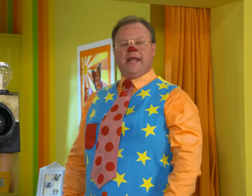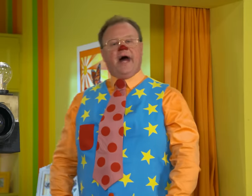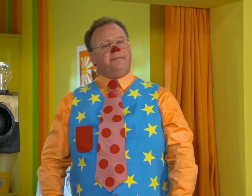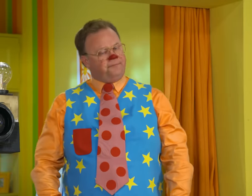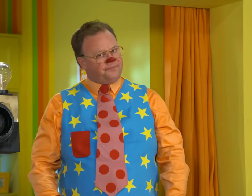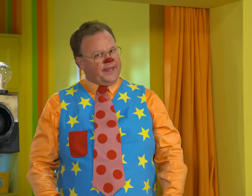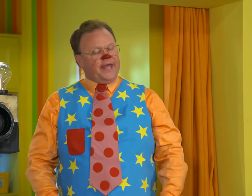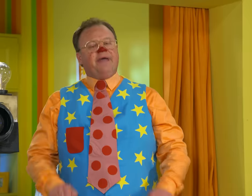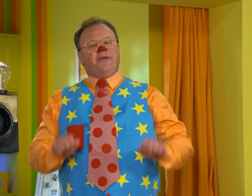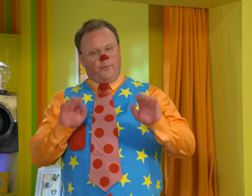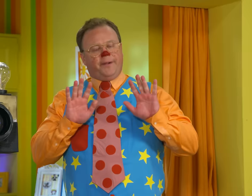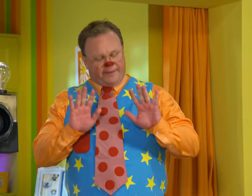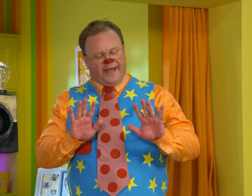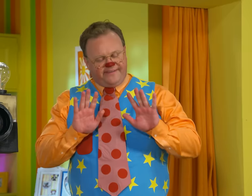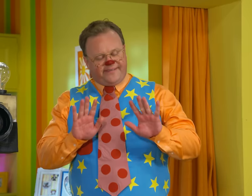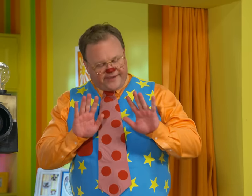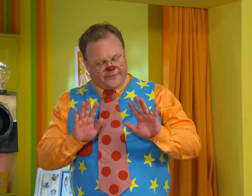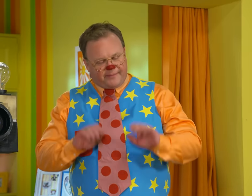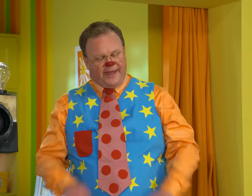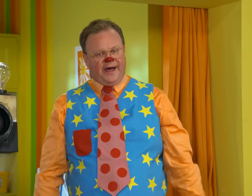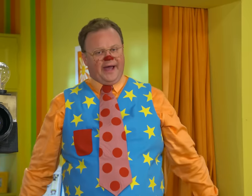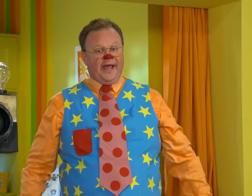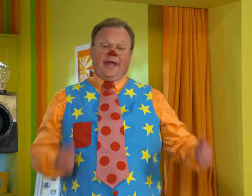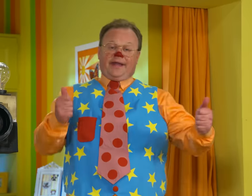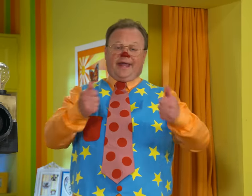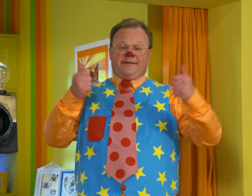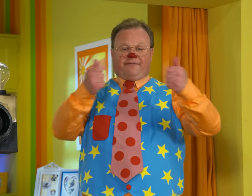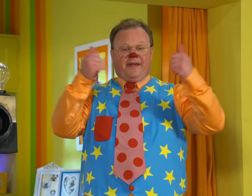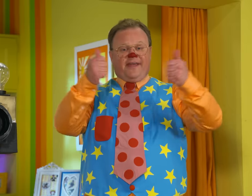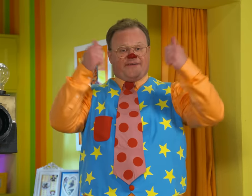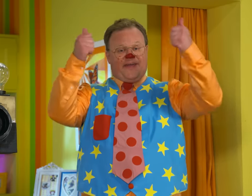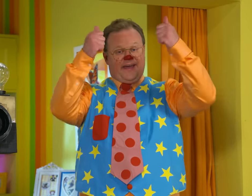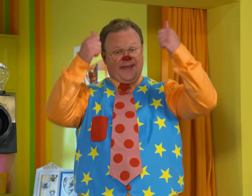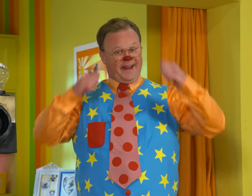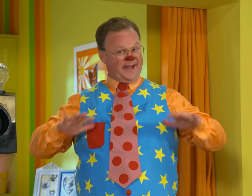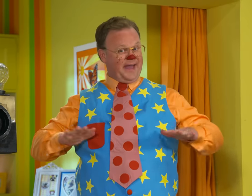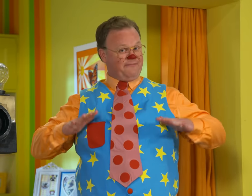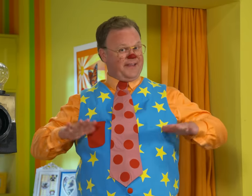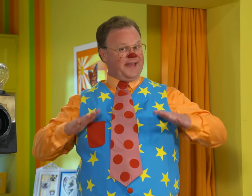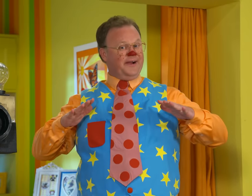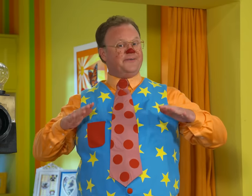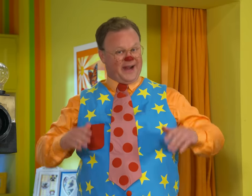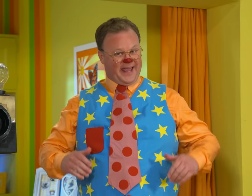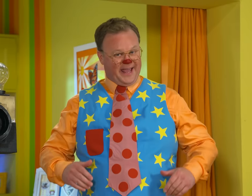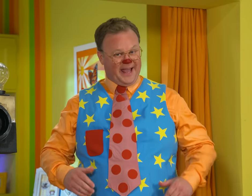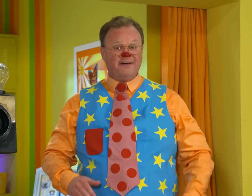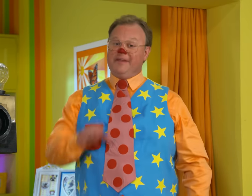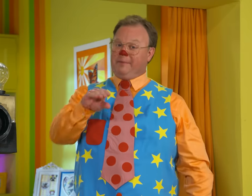Now, if you will please excuse me, I need to finish getting everything ready for the